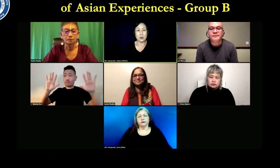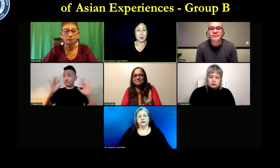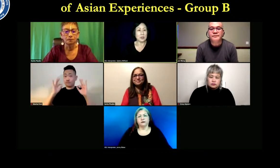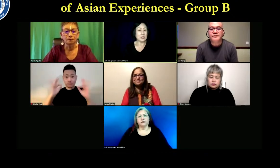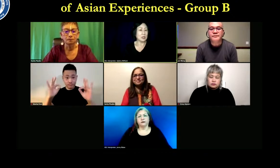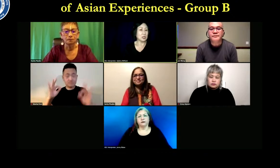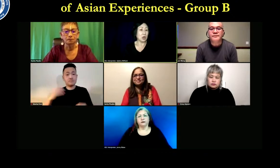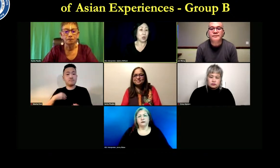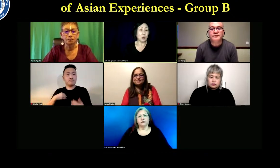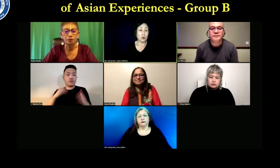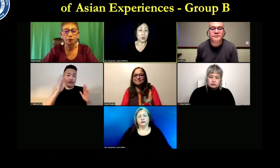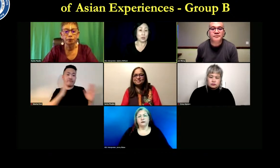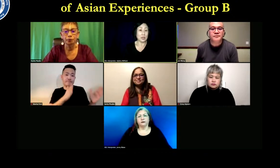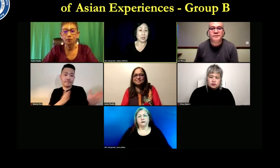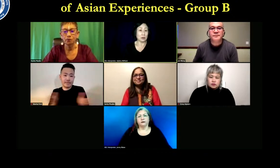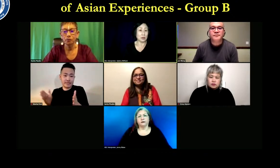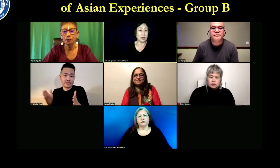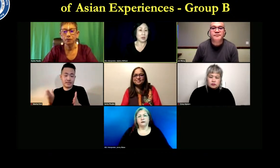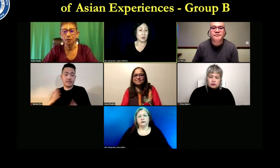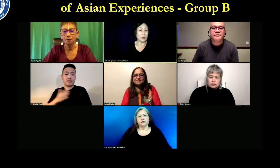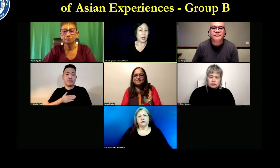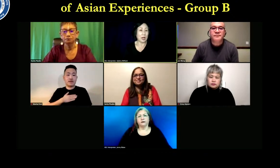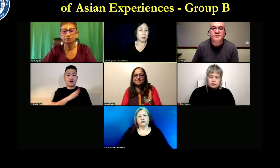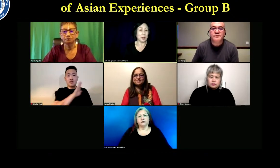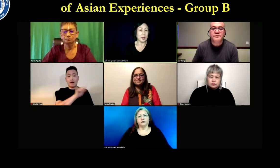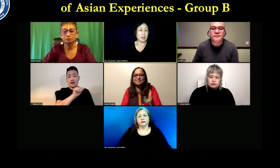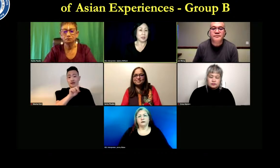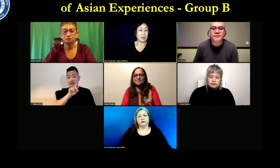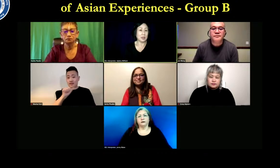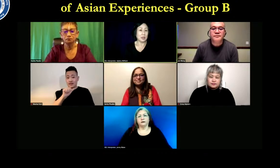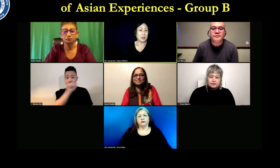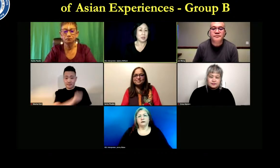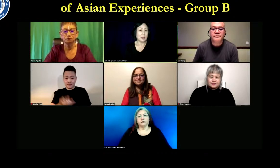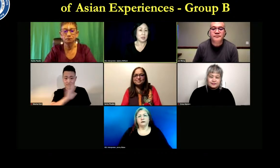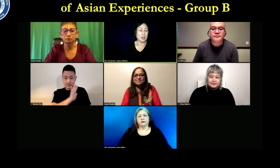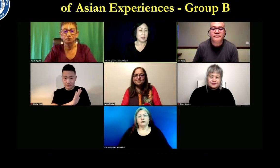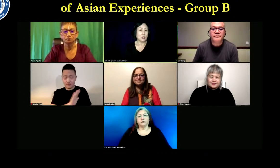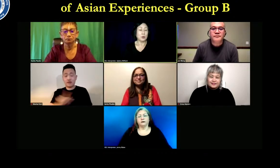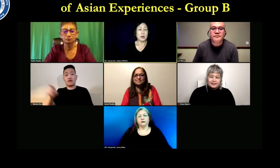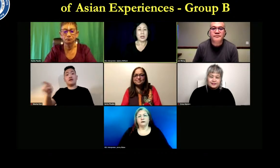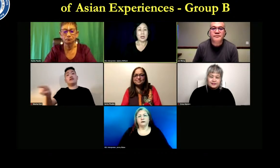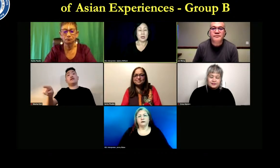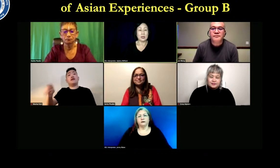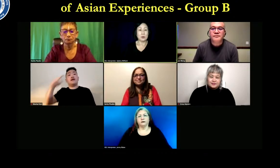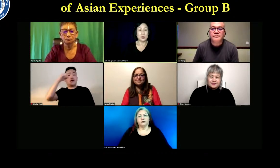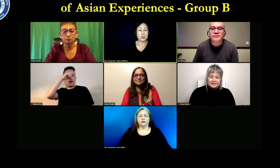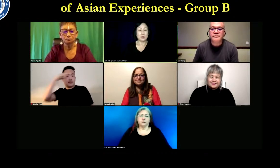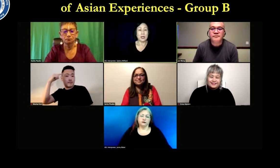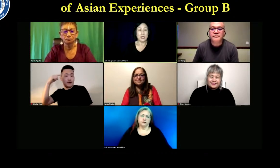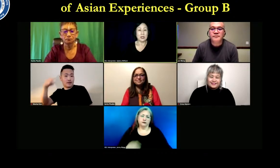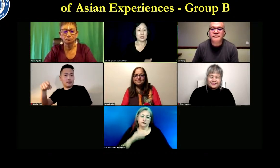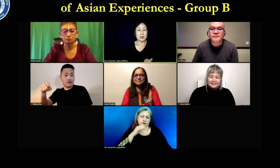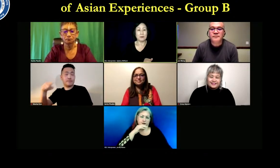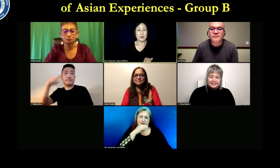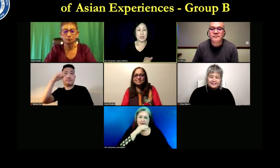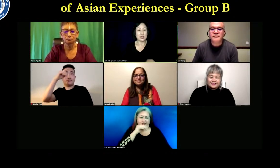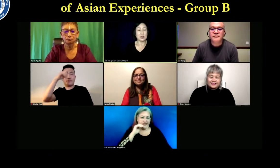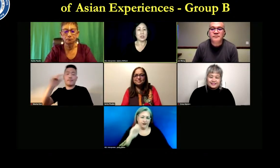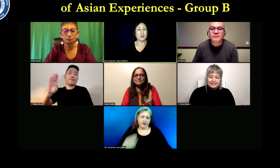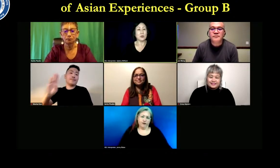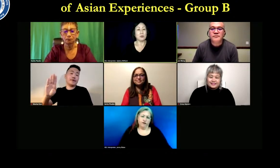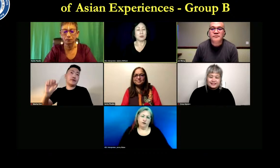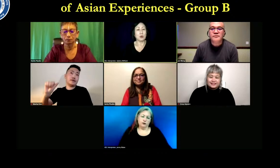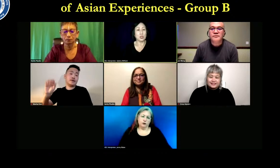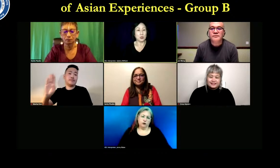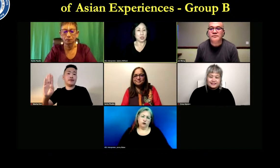Then COVID, once it's all over and settled, then I plan, you know, my community, the